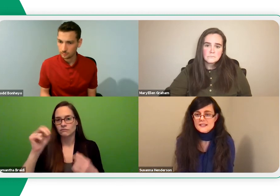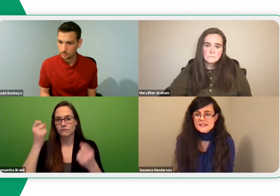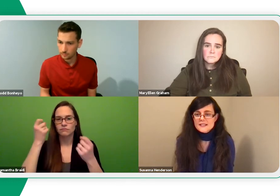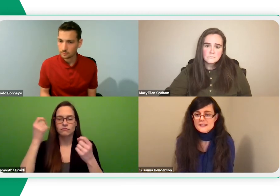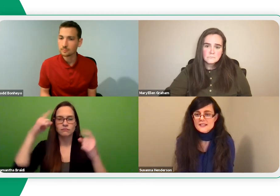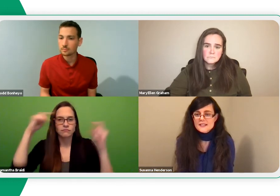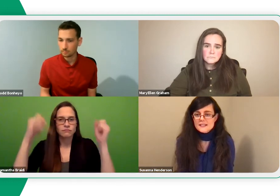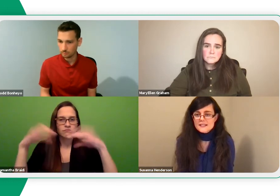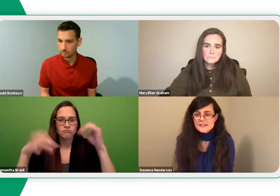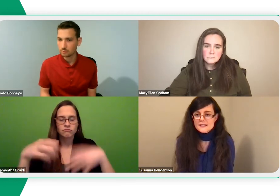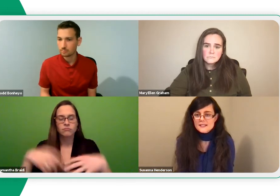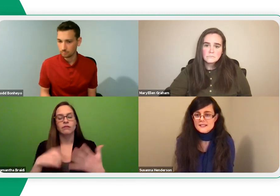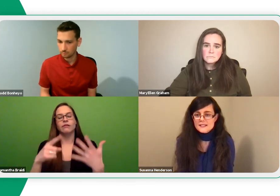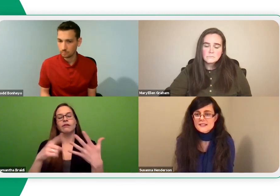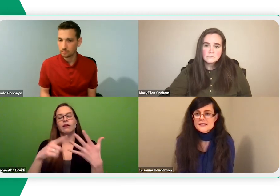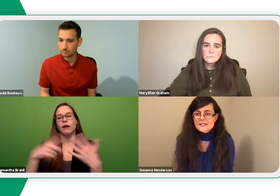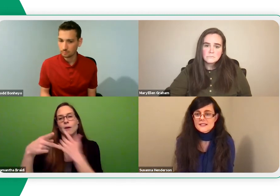synthesis,